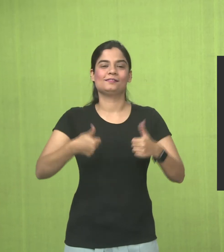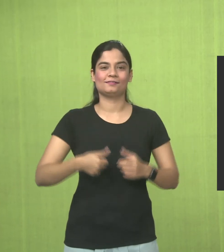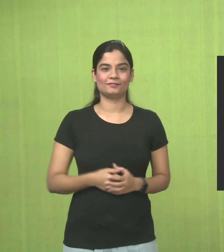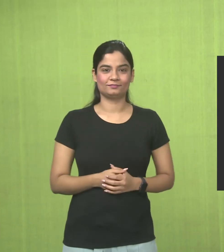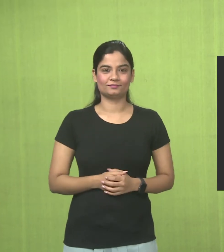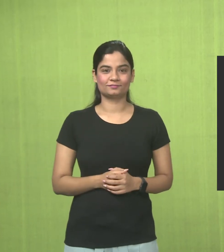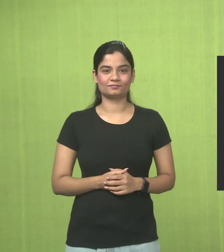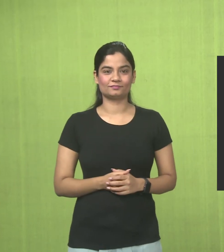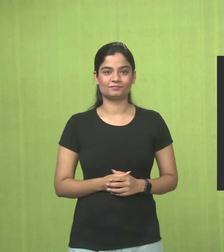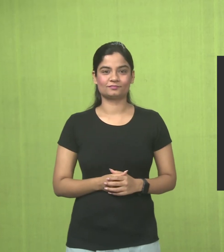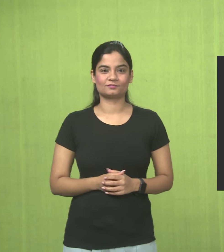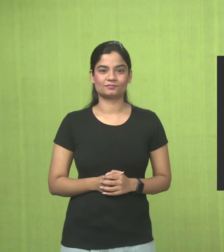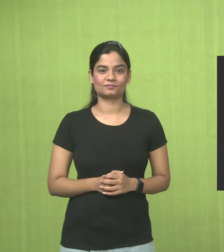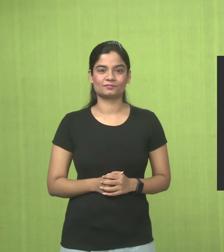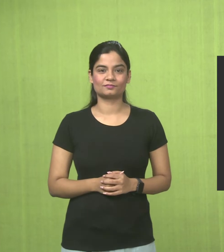child's education.